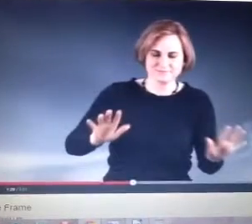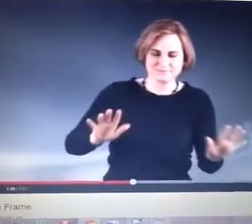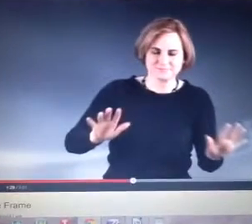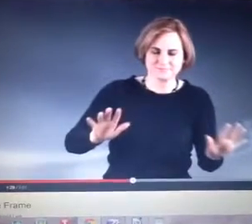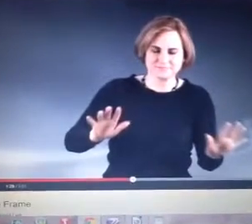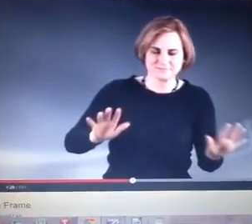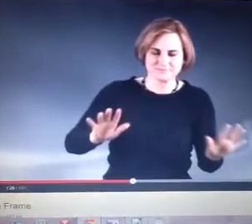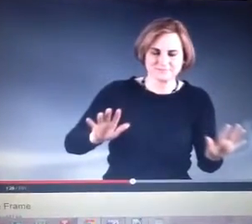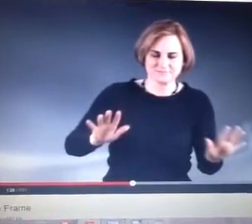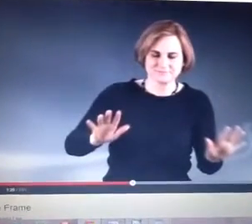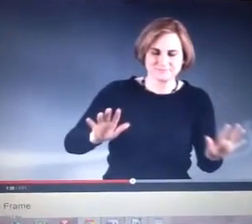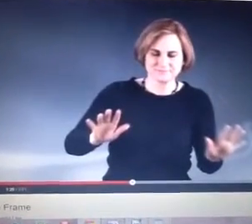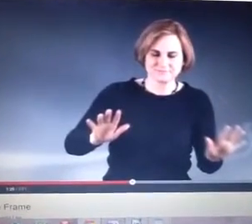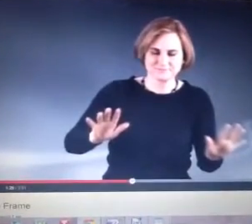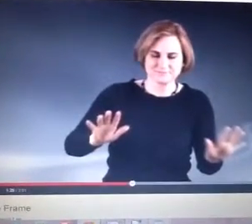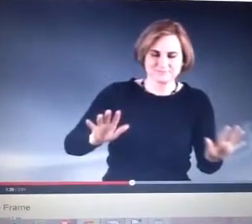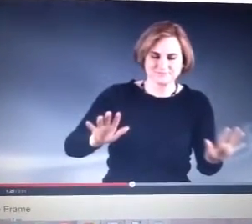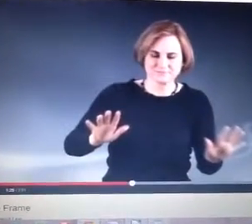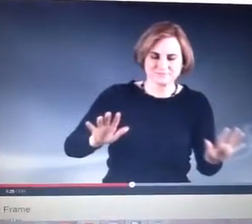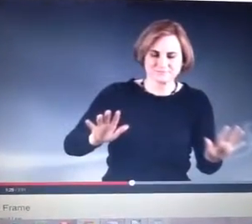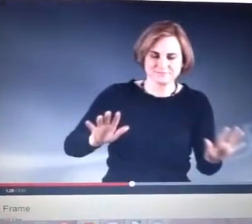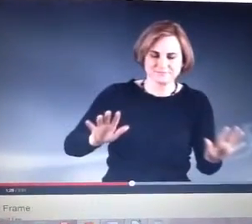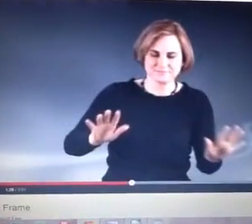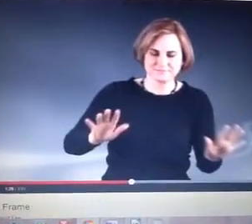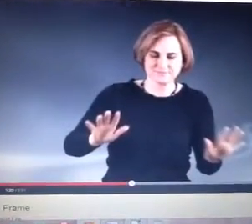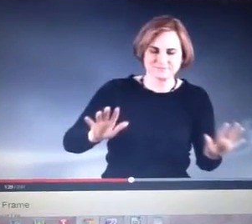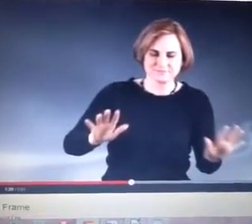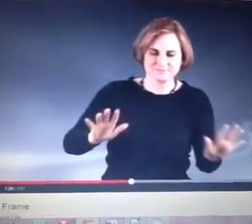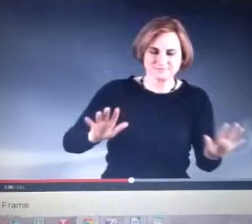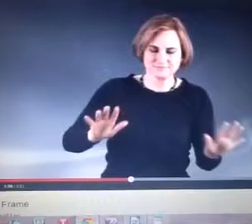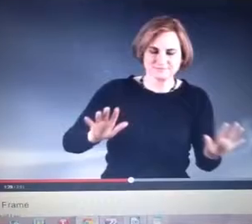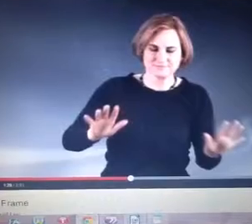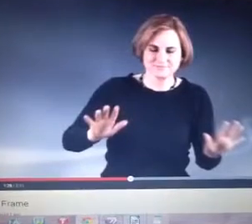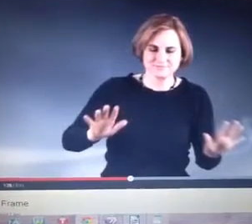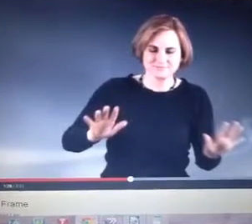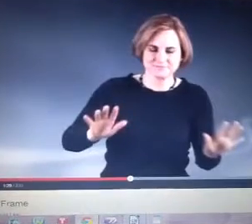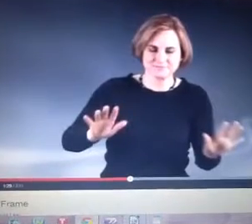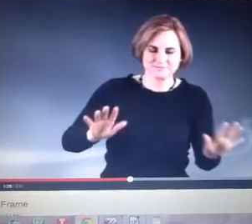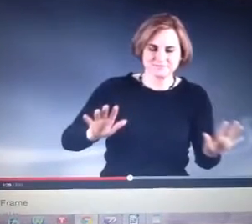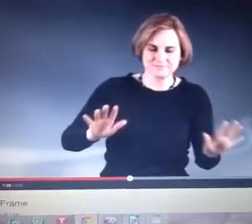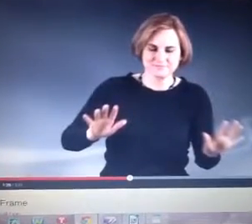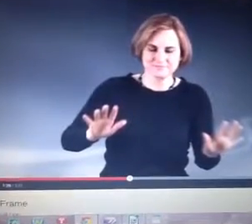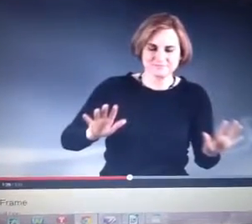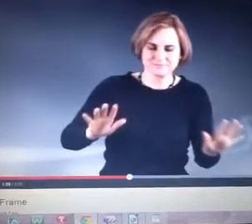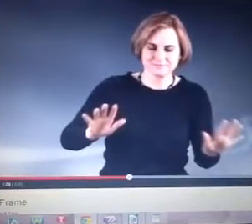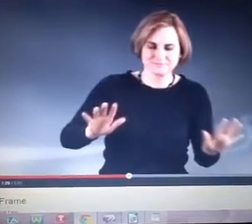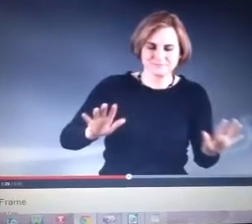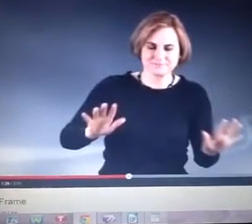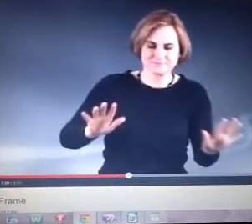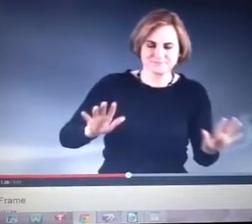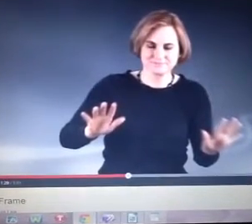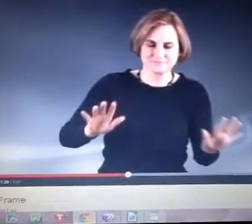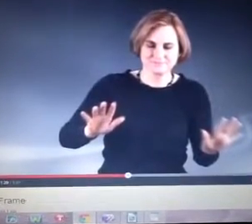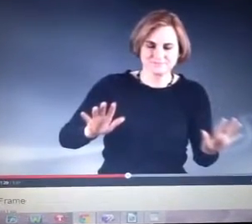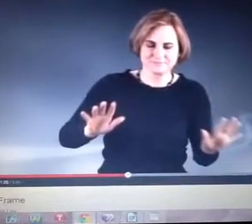So I listened to his opinion. And I just told him we'll kind of figure it out later. So I ended up going back to South Dakota. A month later, I